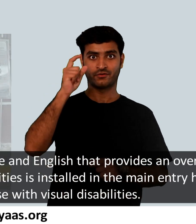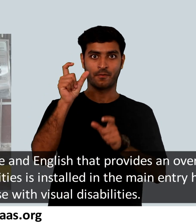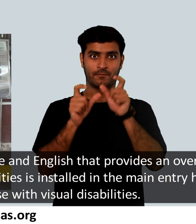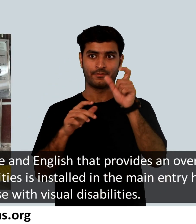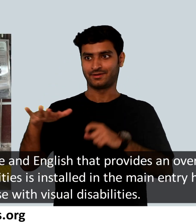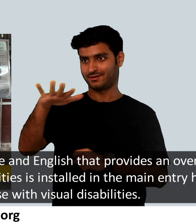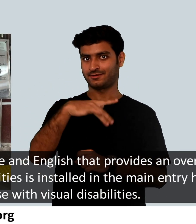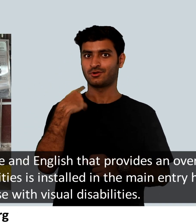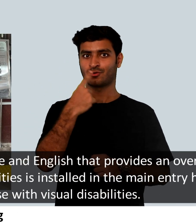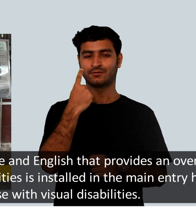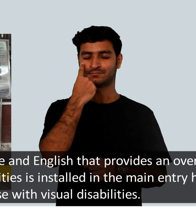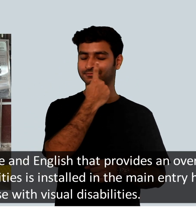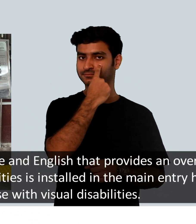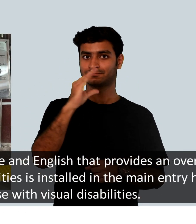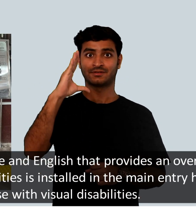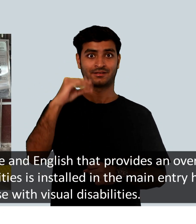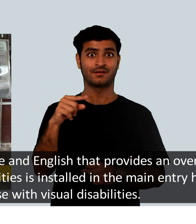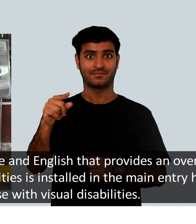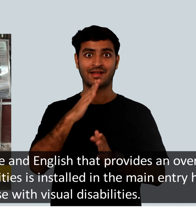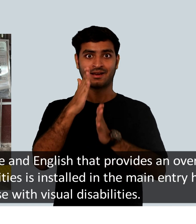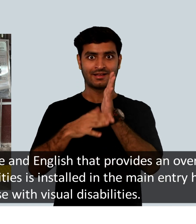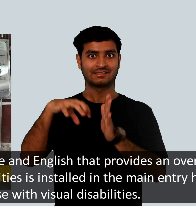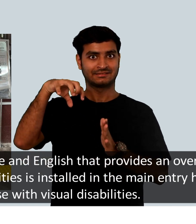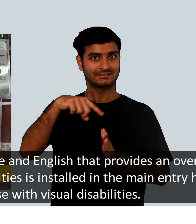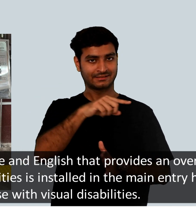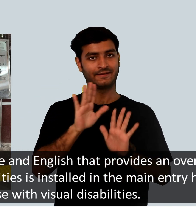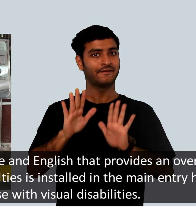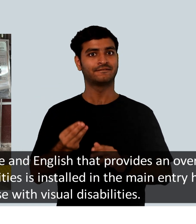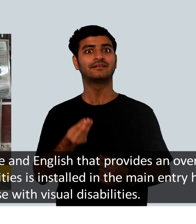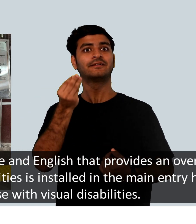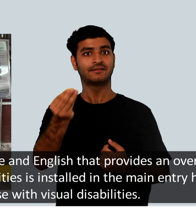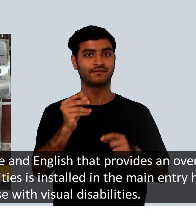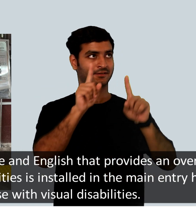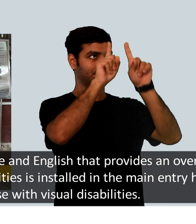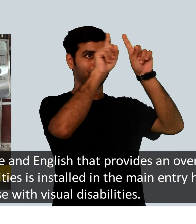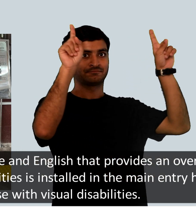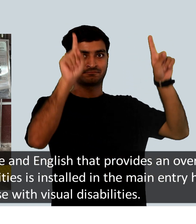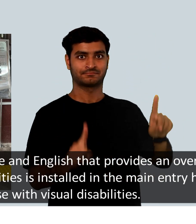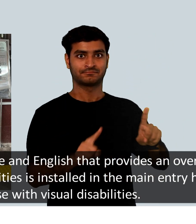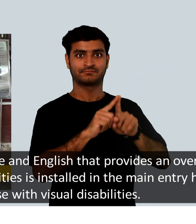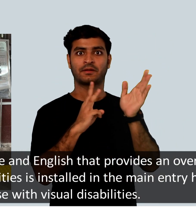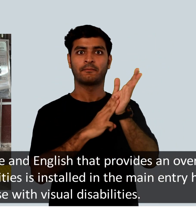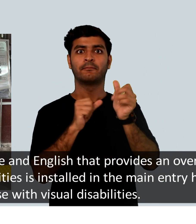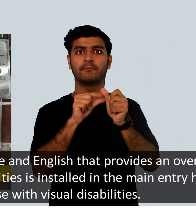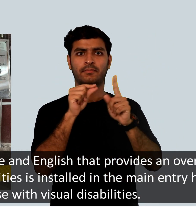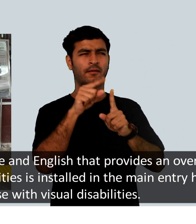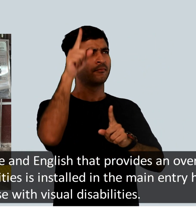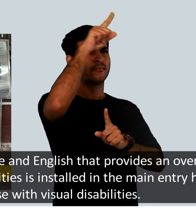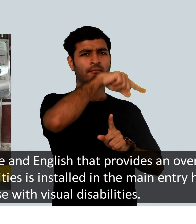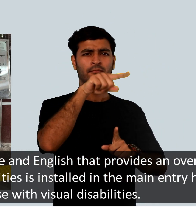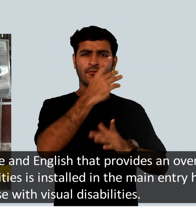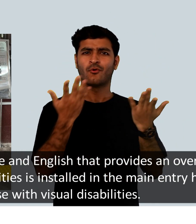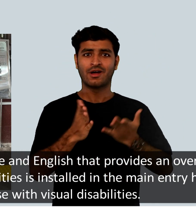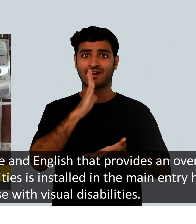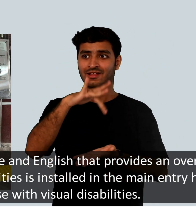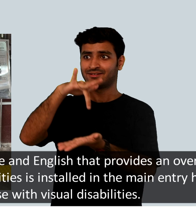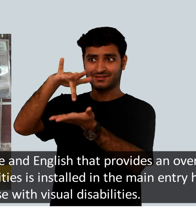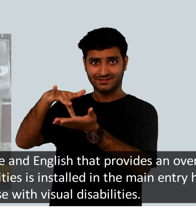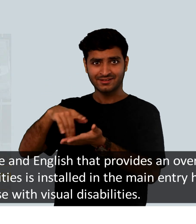A station map in Braille and English that provides an overview of the station and facilities is installed